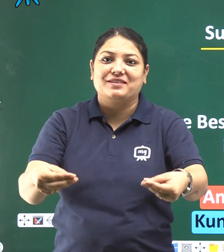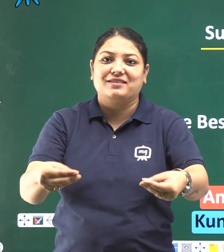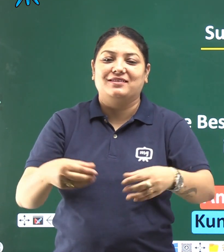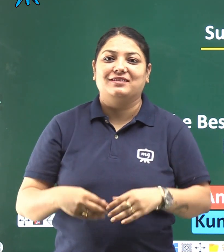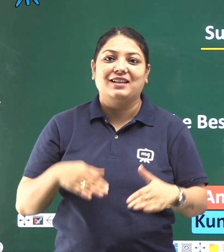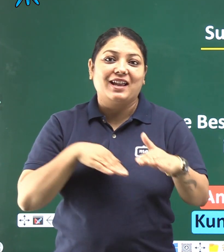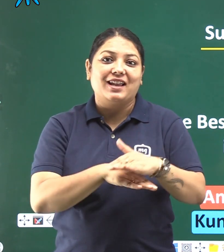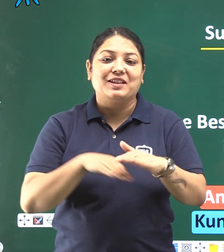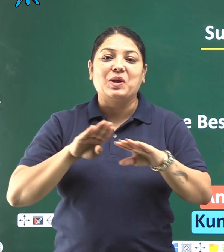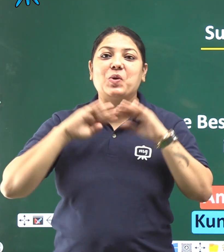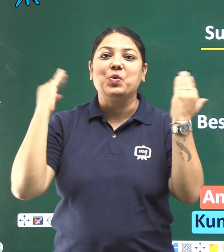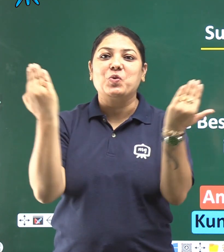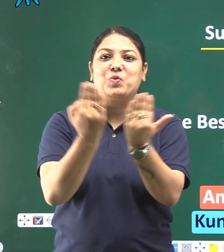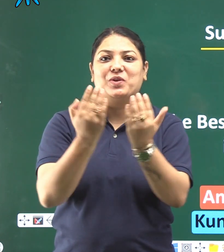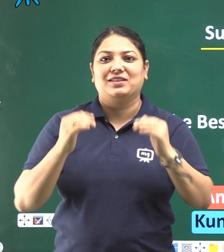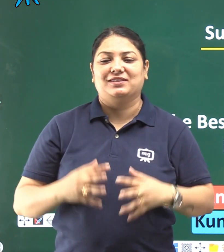in the World.